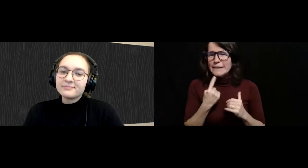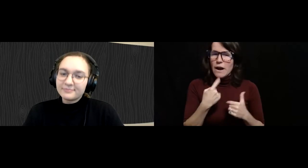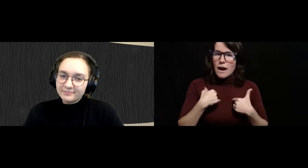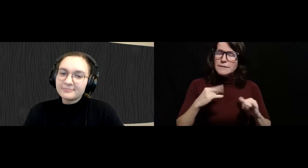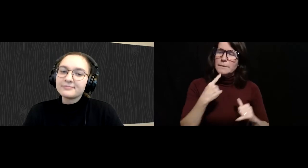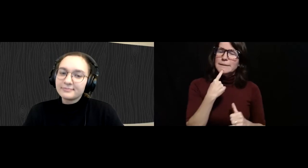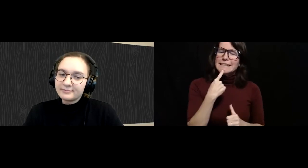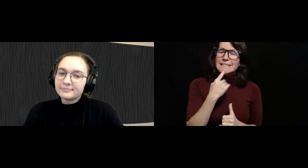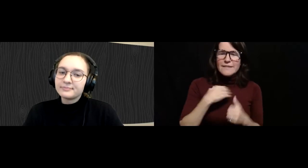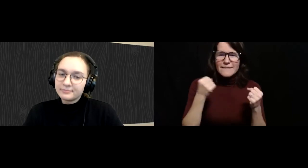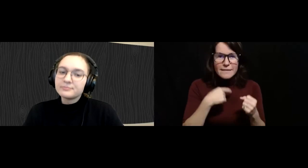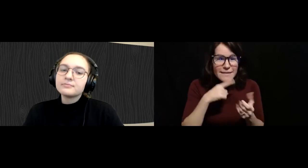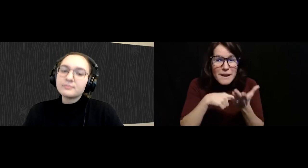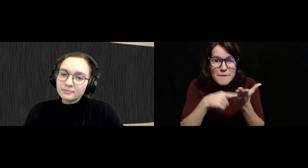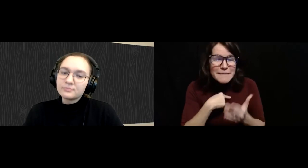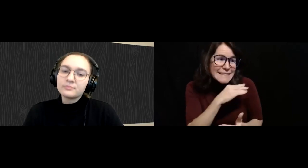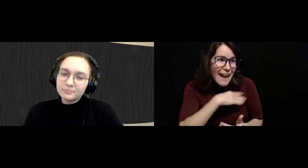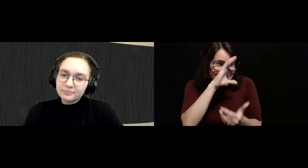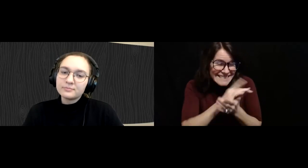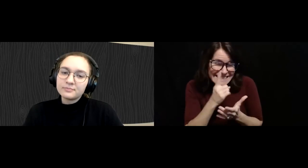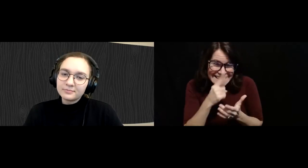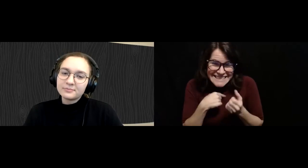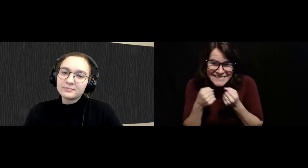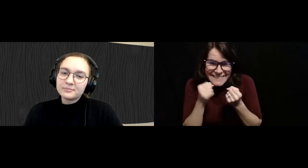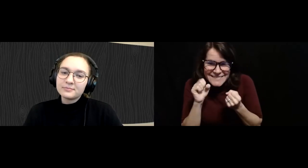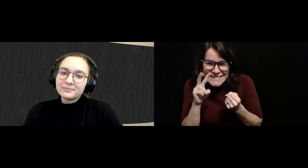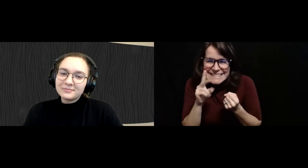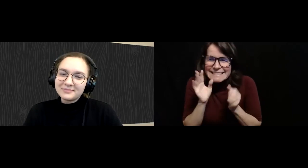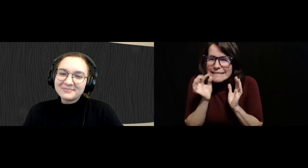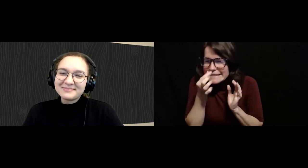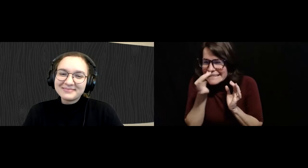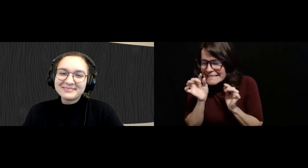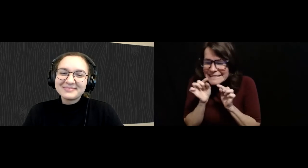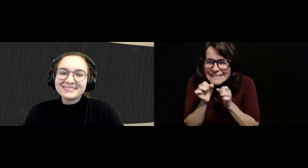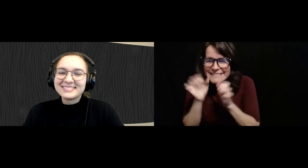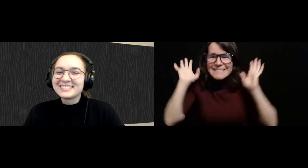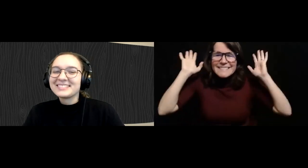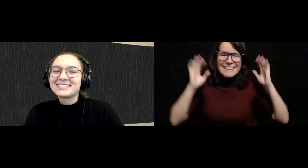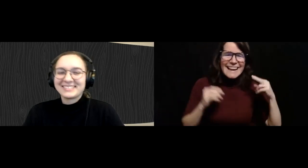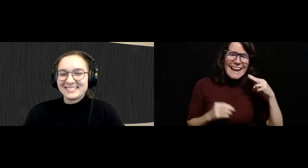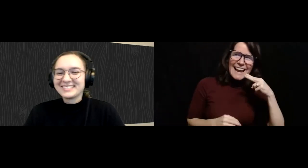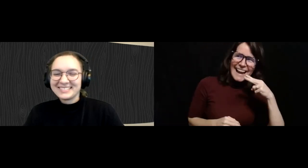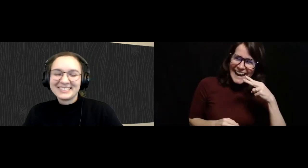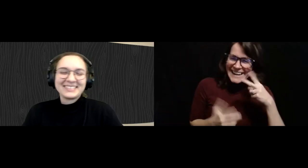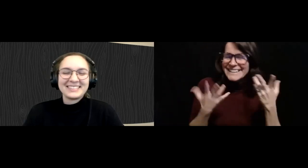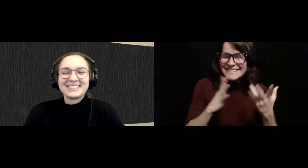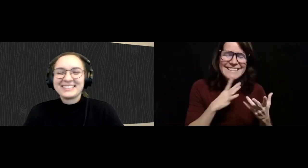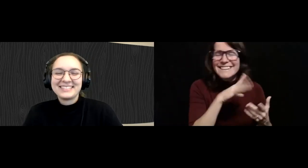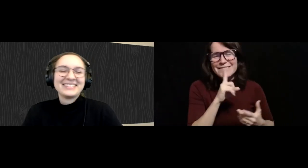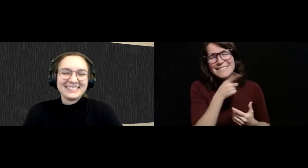all those years ago, and I miss it. I miss driving. You know, I can say to my husband, hey, could we go somewhere? You know,